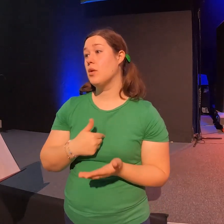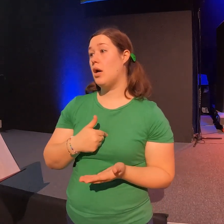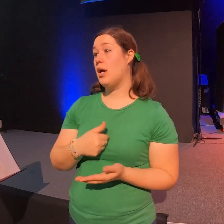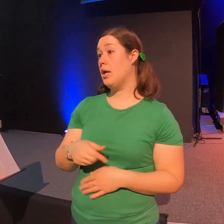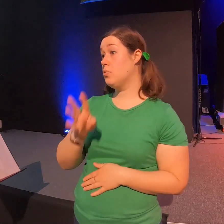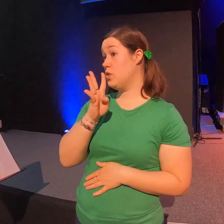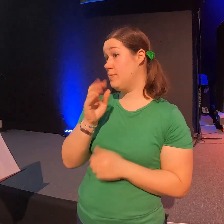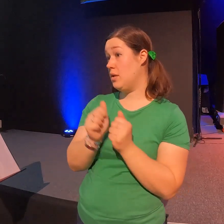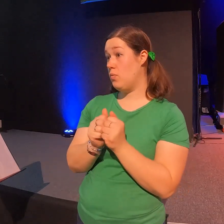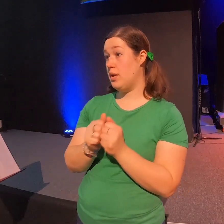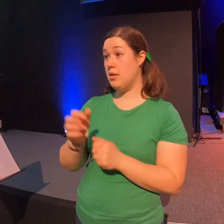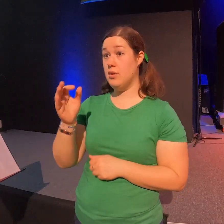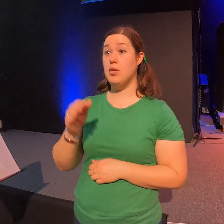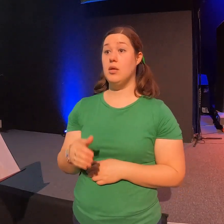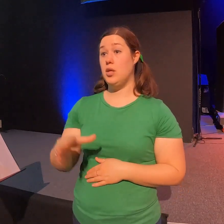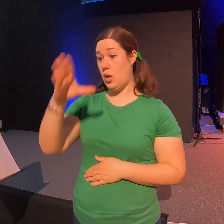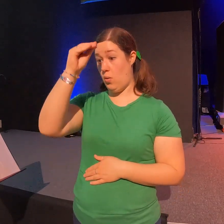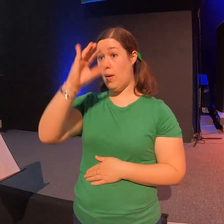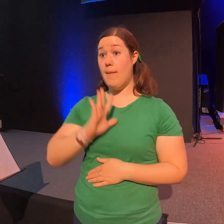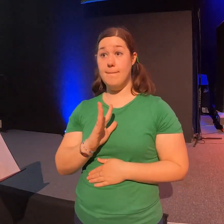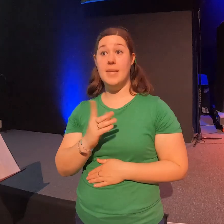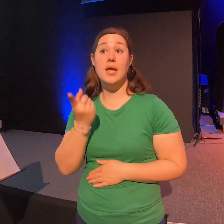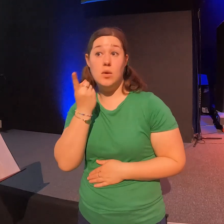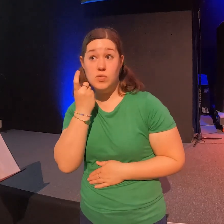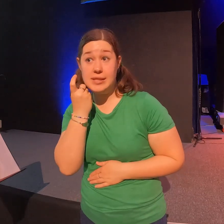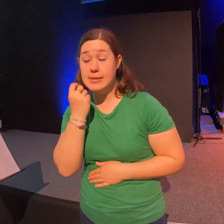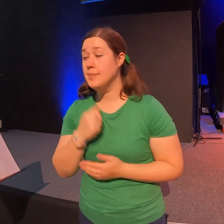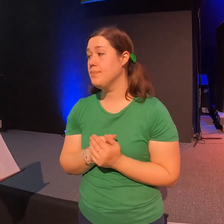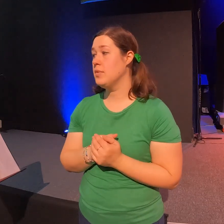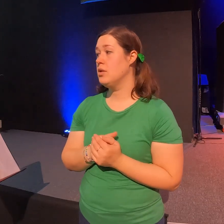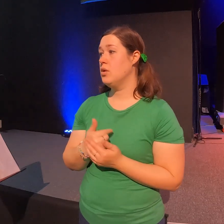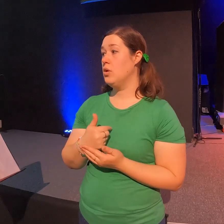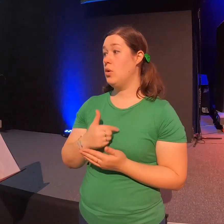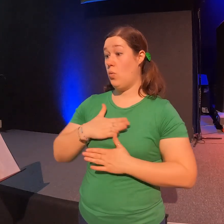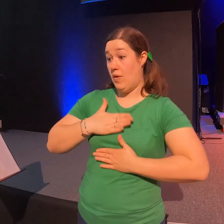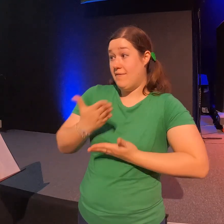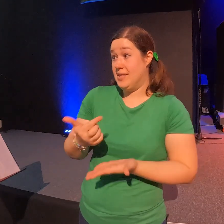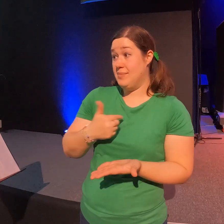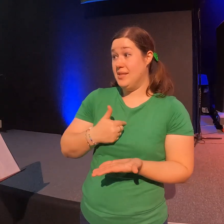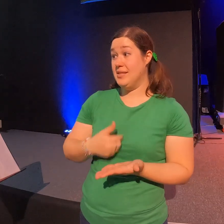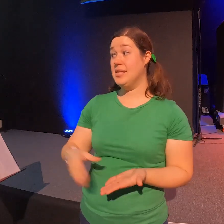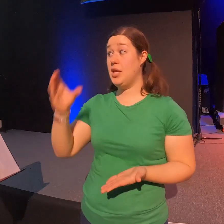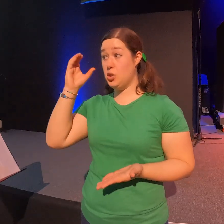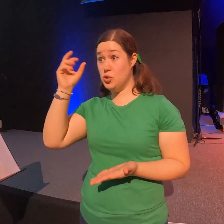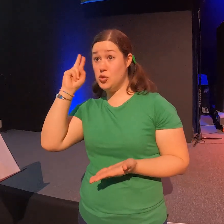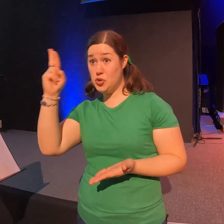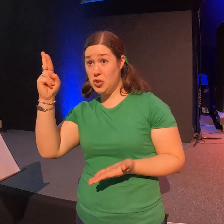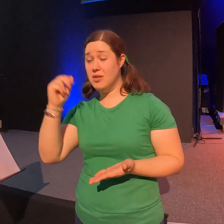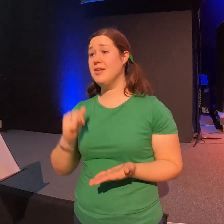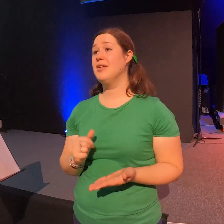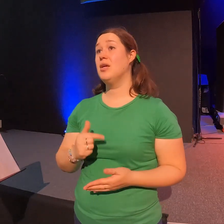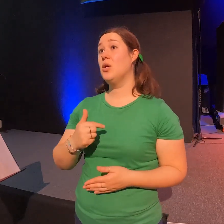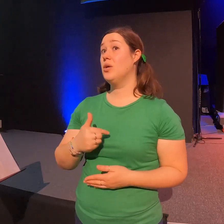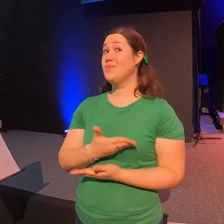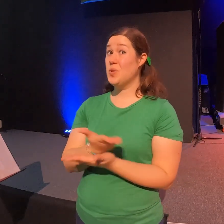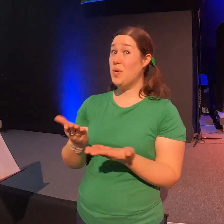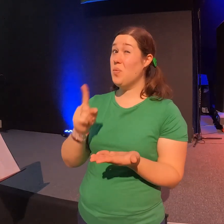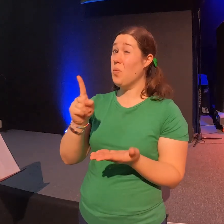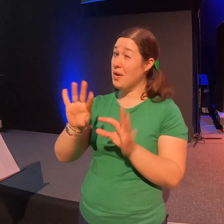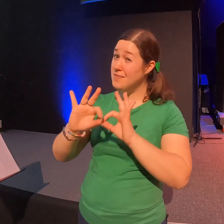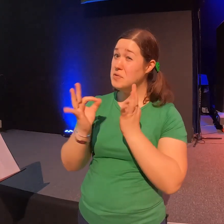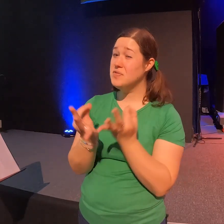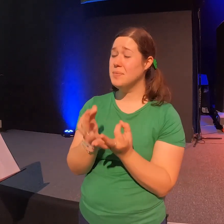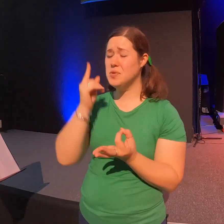about this. He confessed to me, Pastor Charlie, we were one of those families. We thought, you know, it's so nice being in your PJs